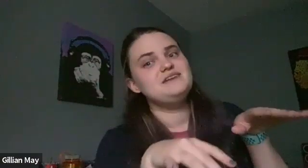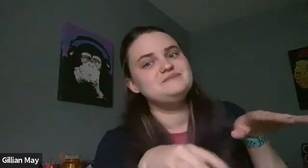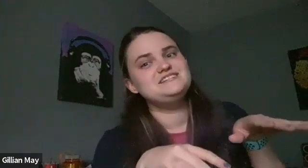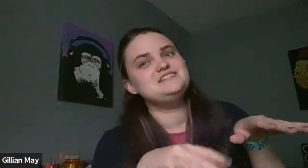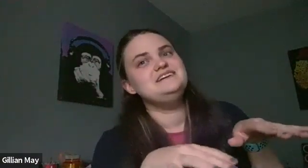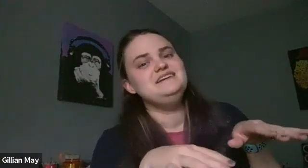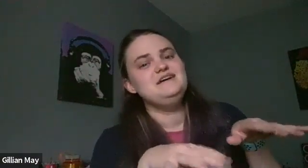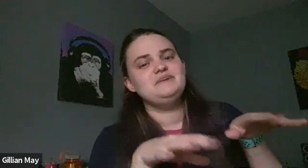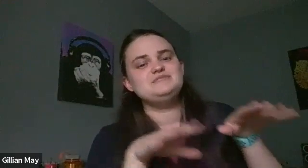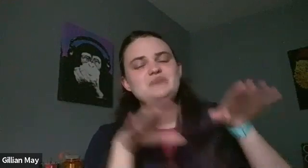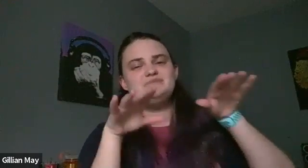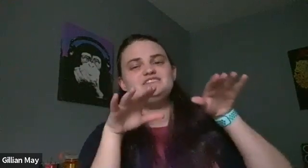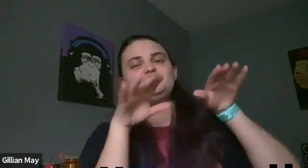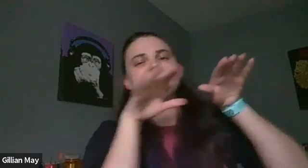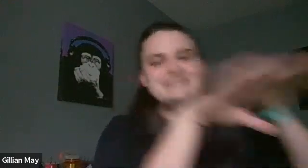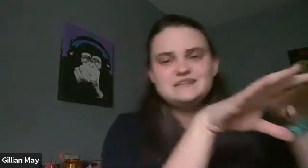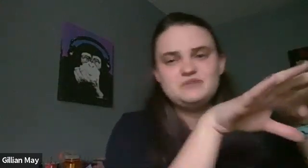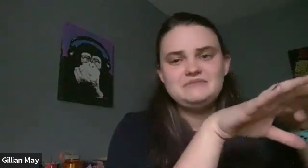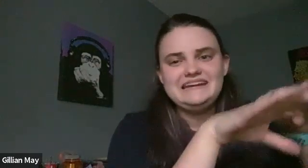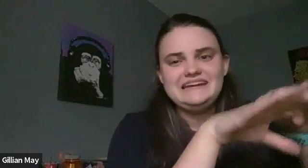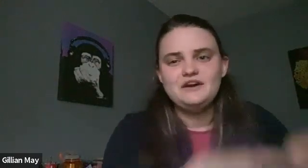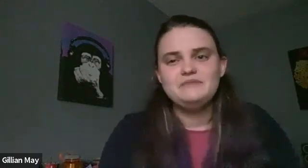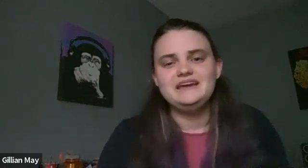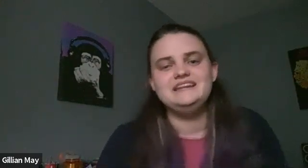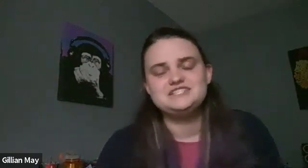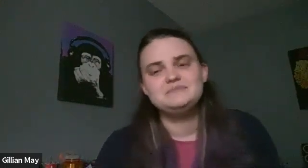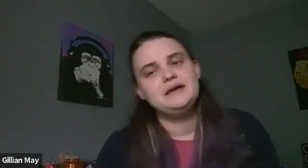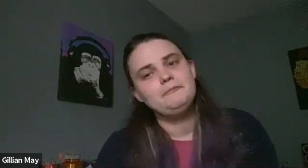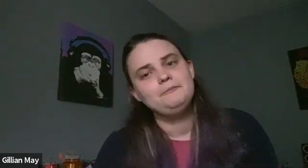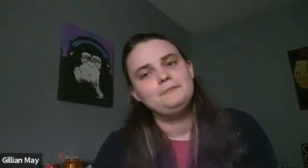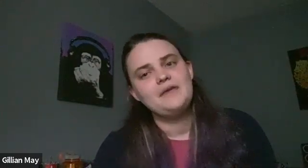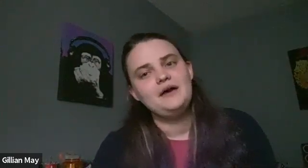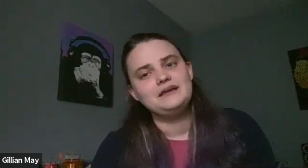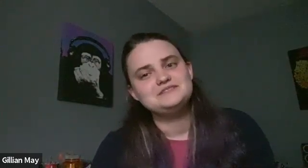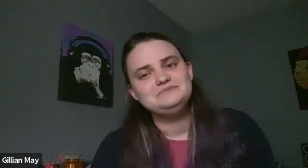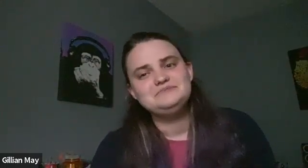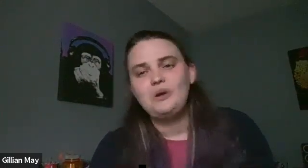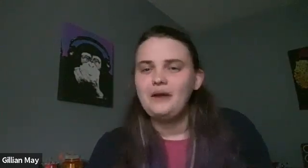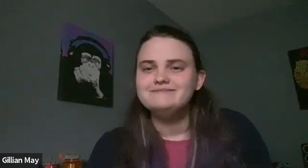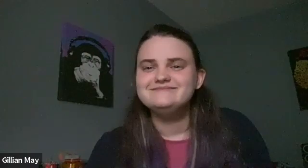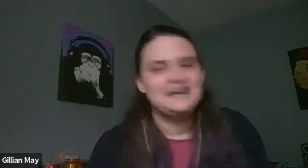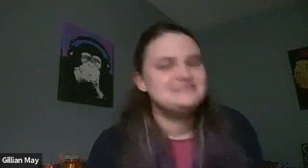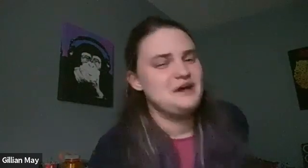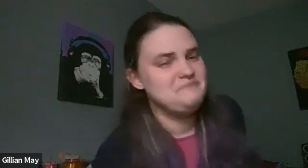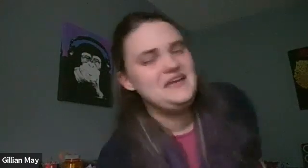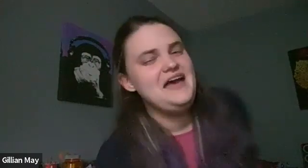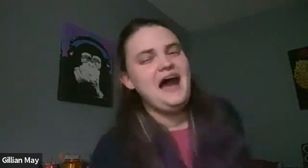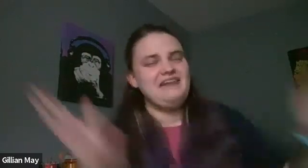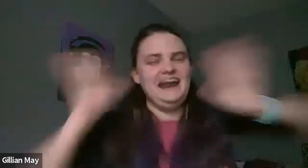beg position, but his beg position always ends up with him leaning on me. And I'm like, okay, sir. Okay. Like, so, all right. I had